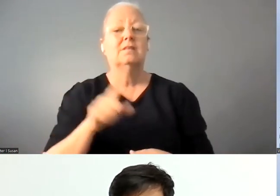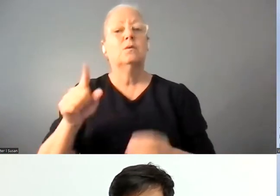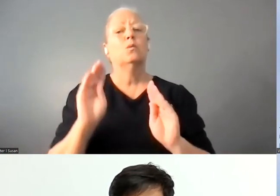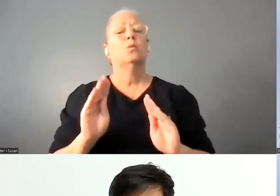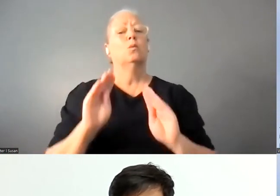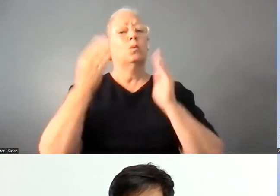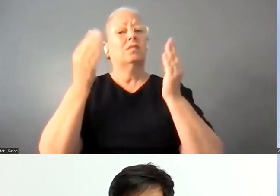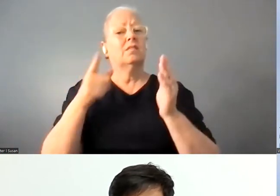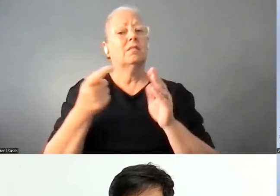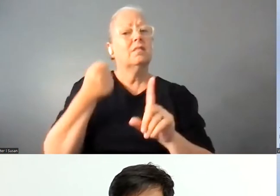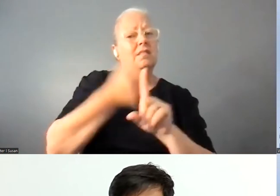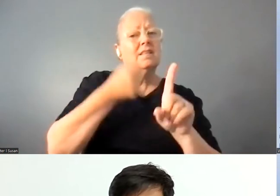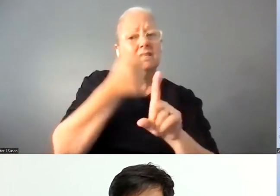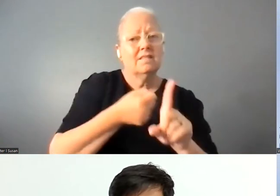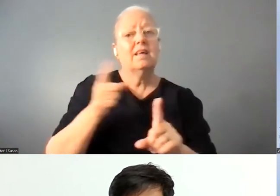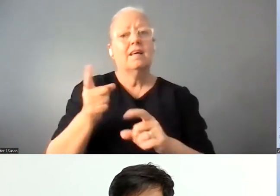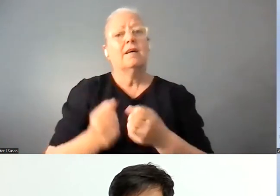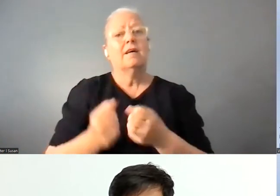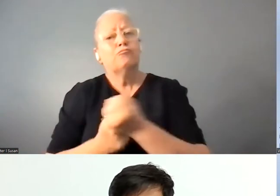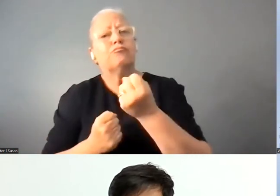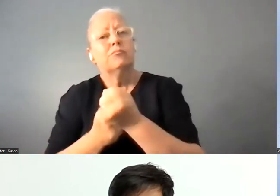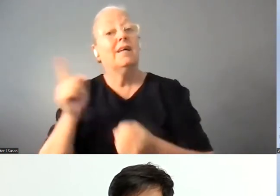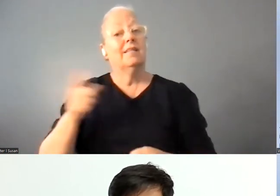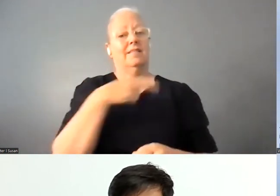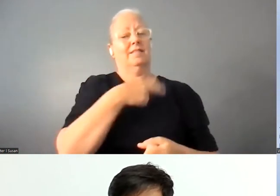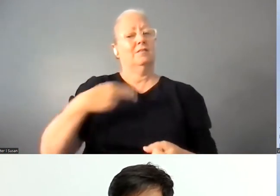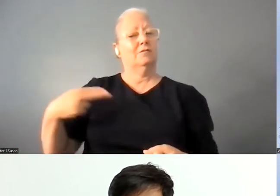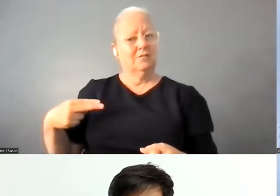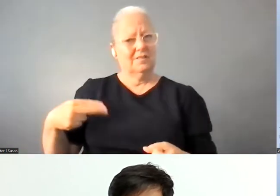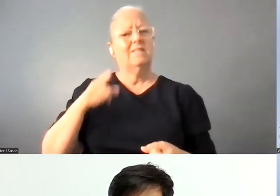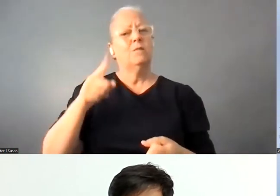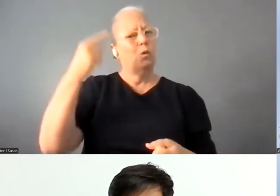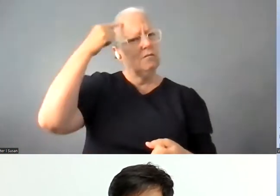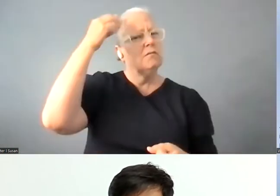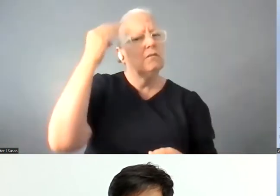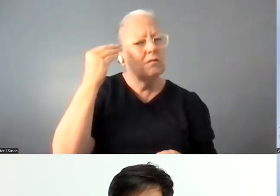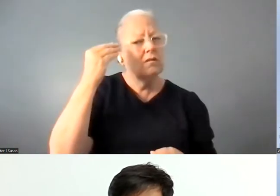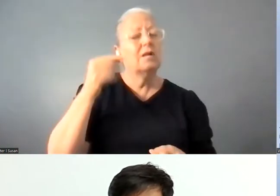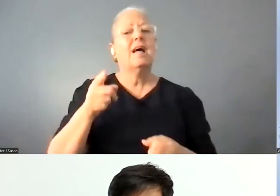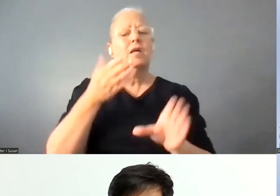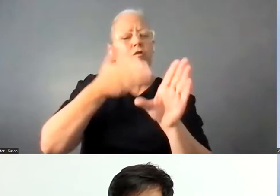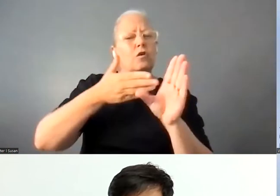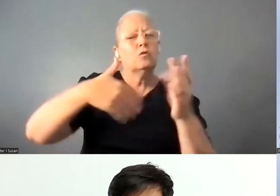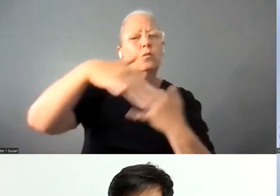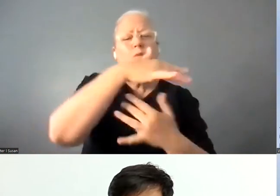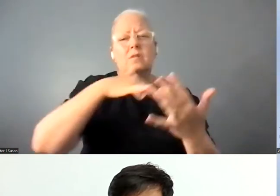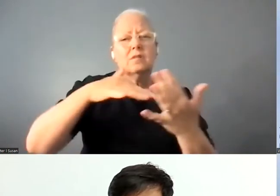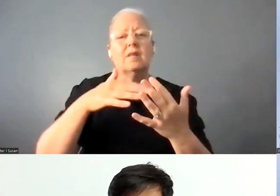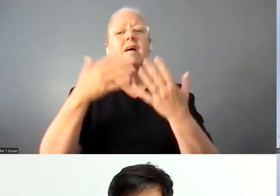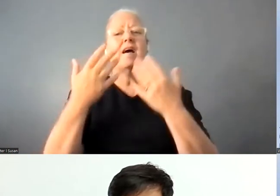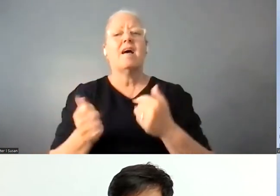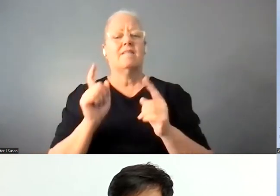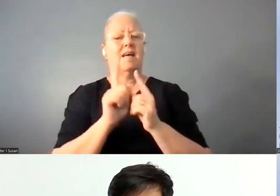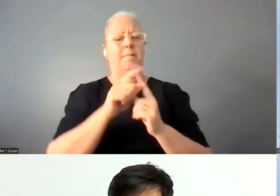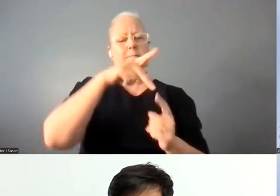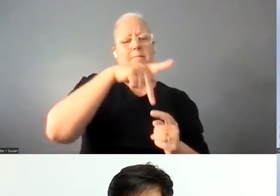and intellectual disabilities in Indonesia. He works with youth with psychosocial disabilities through peer support group programs,